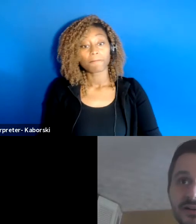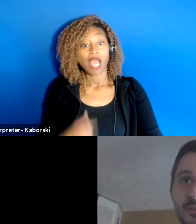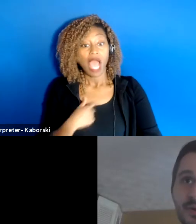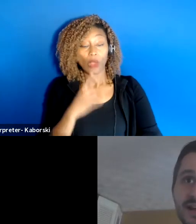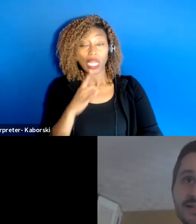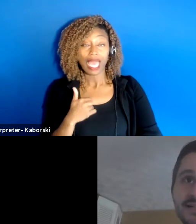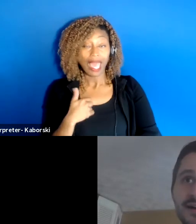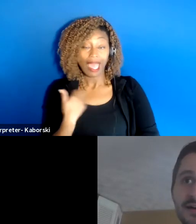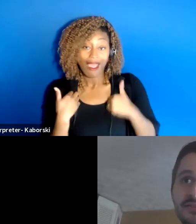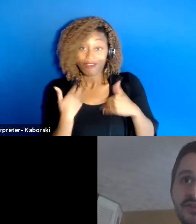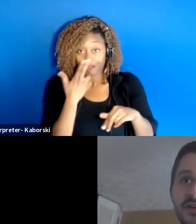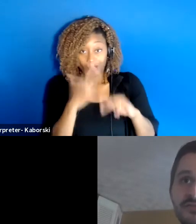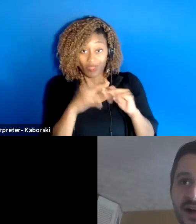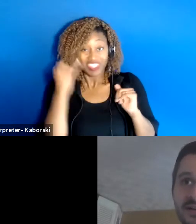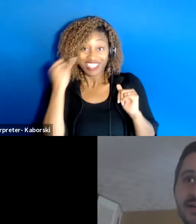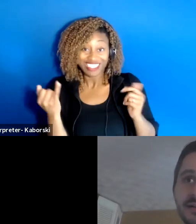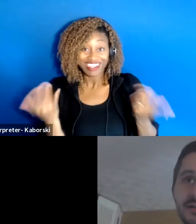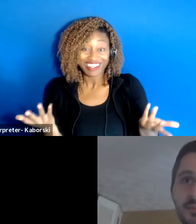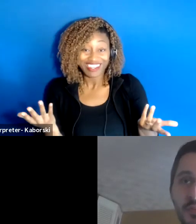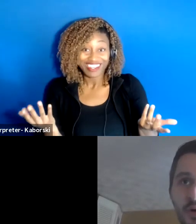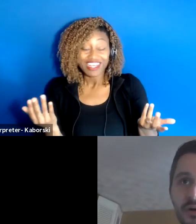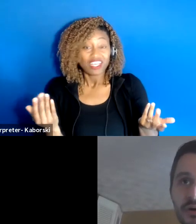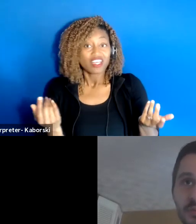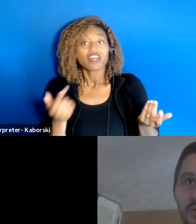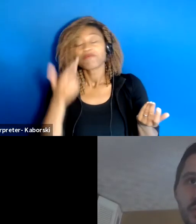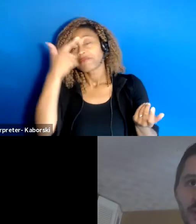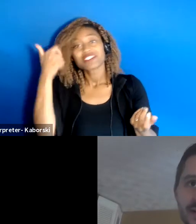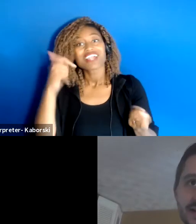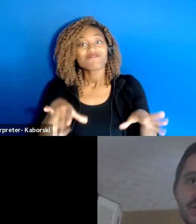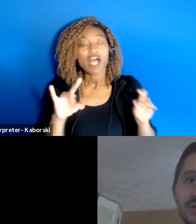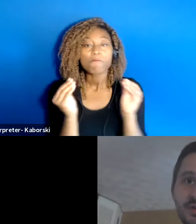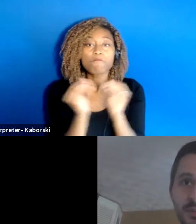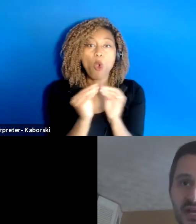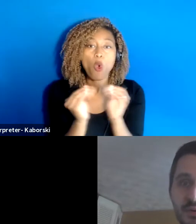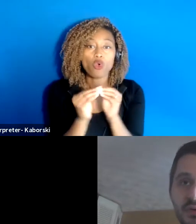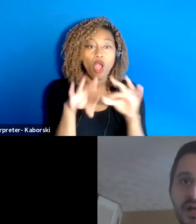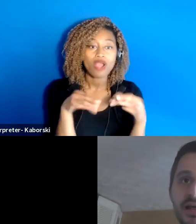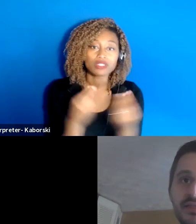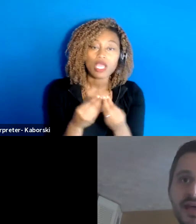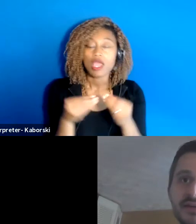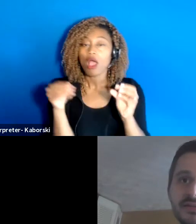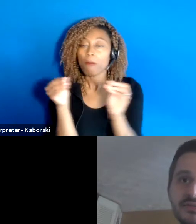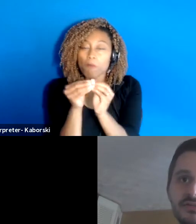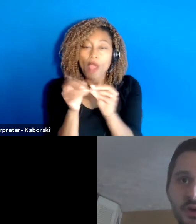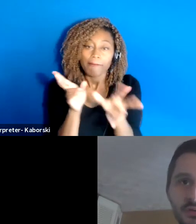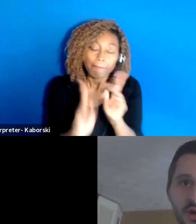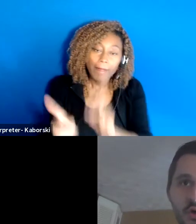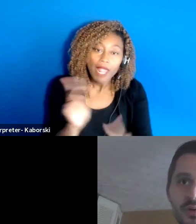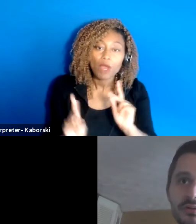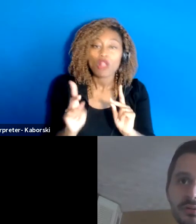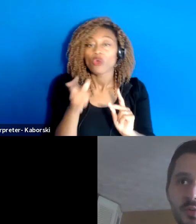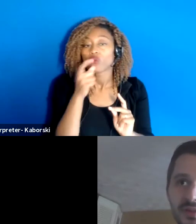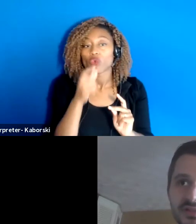have fun with the idea of finding more and more organizations or people that